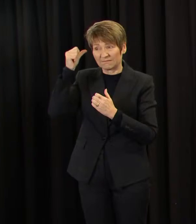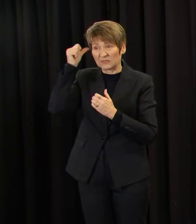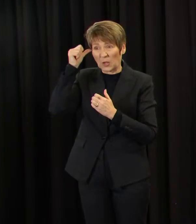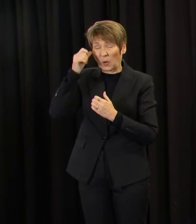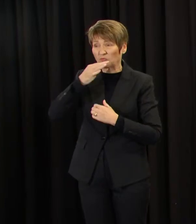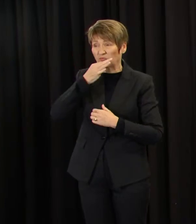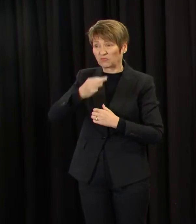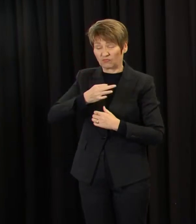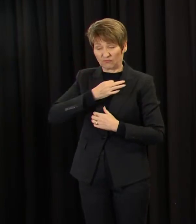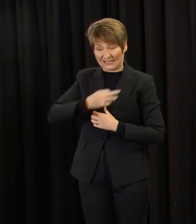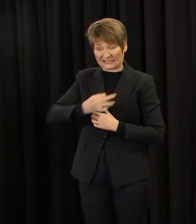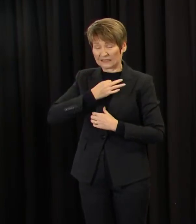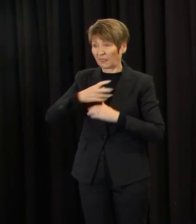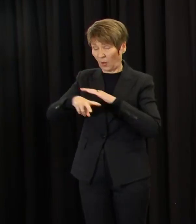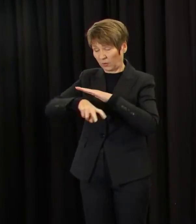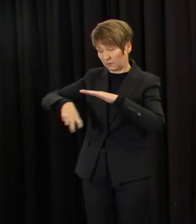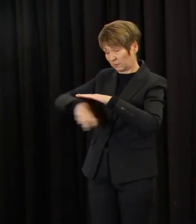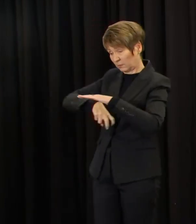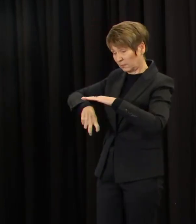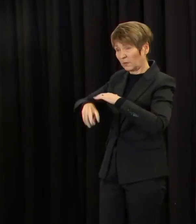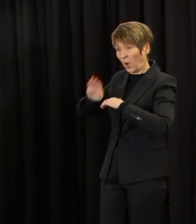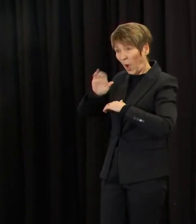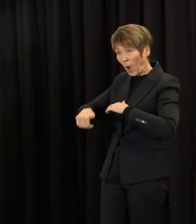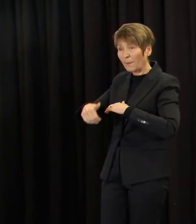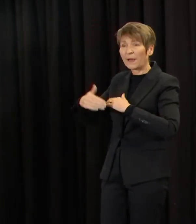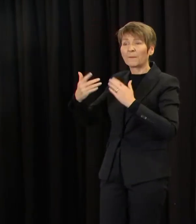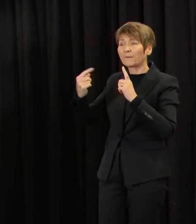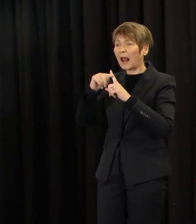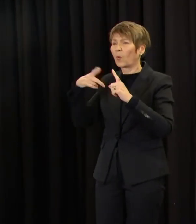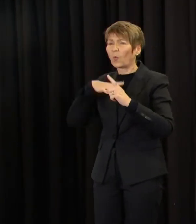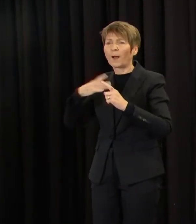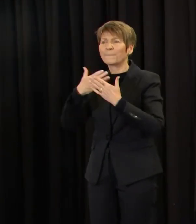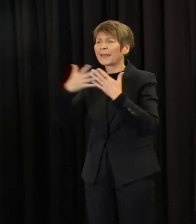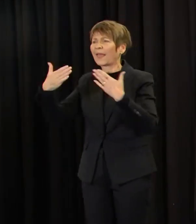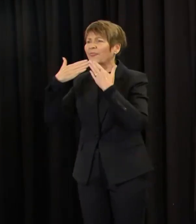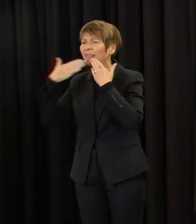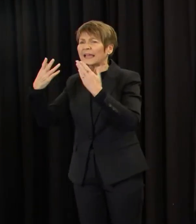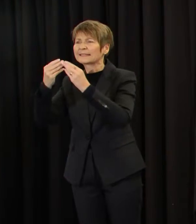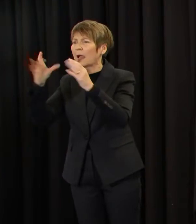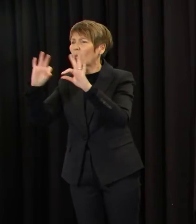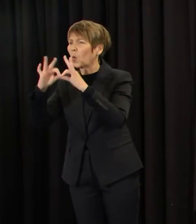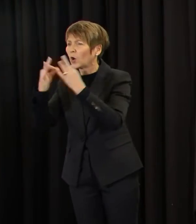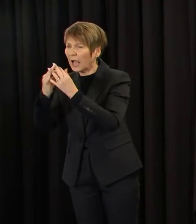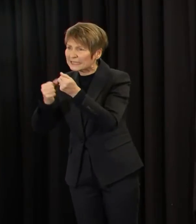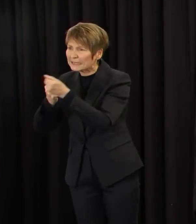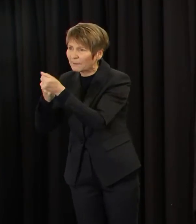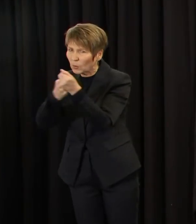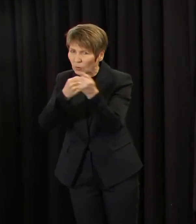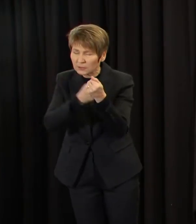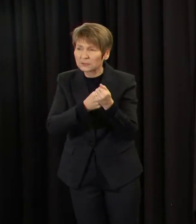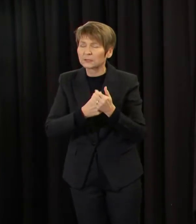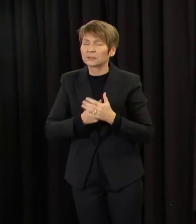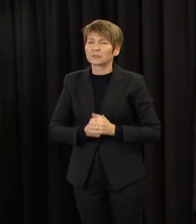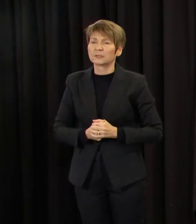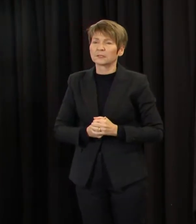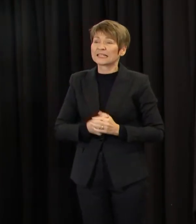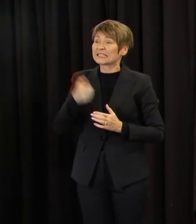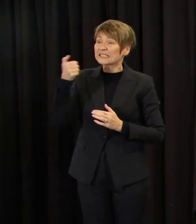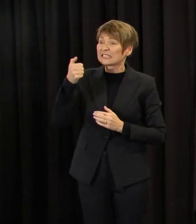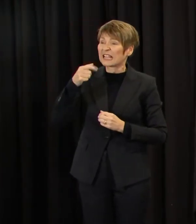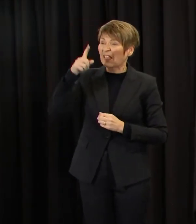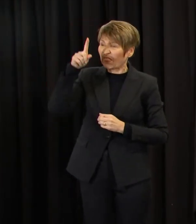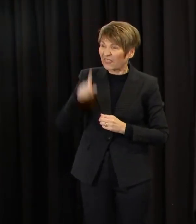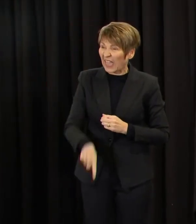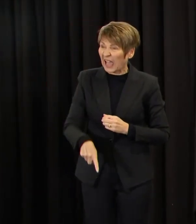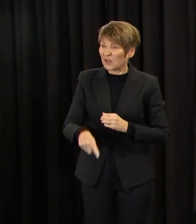supporting them with providing welfare and food and other forms of relief. We have in total 16,800 primary close